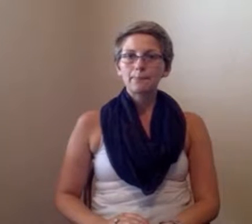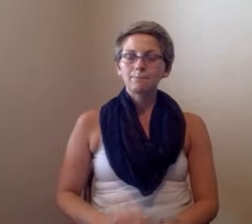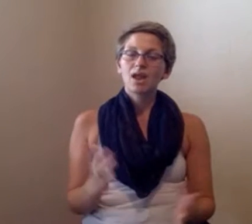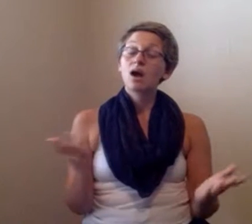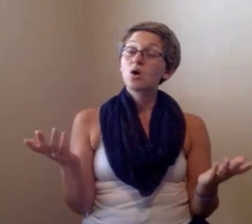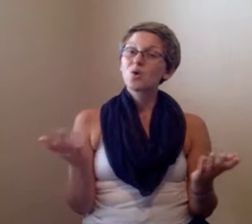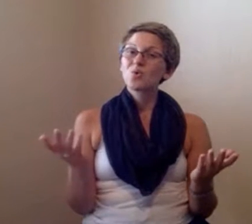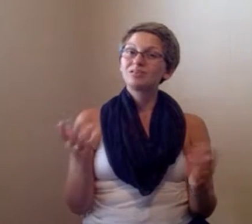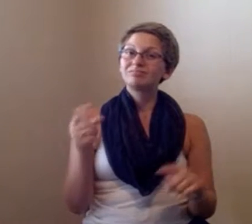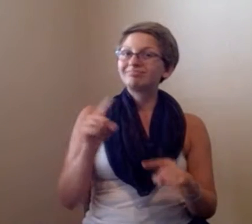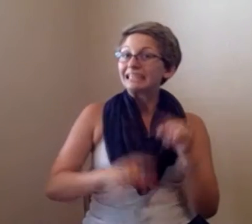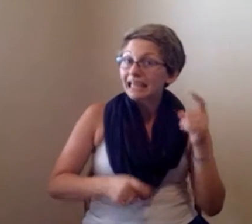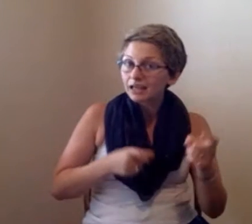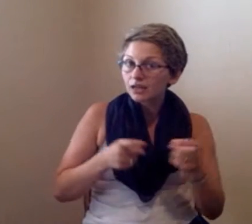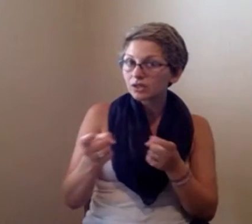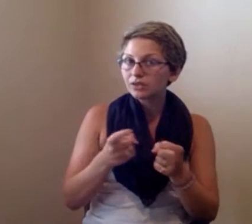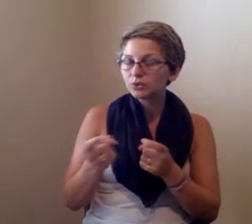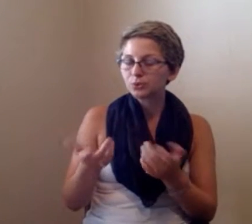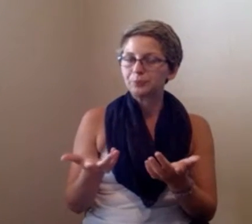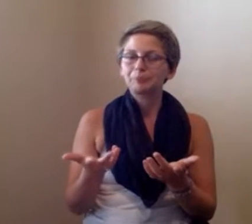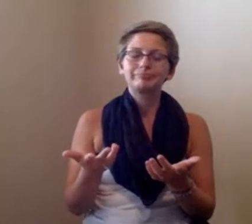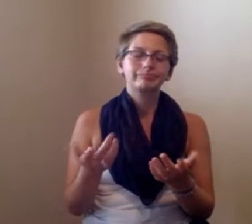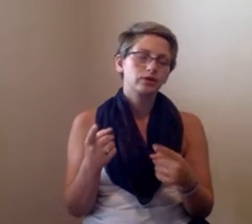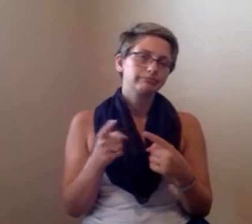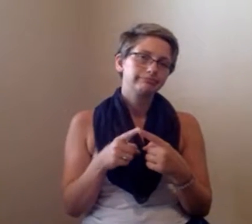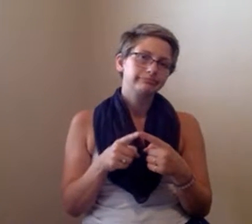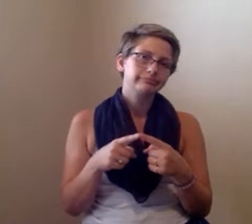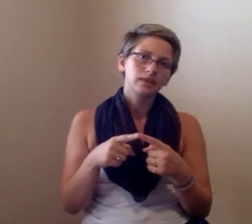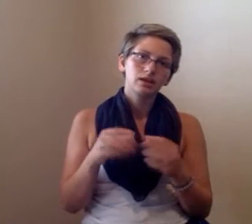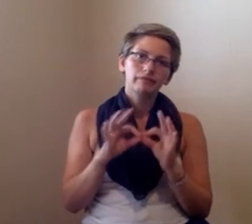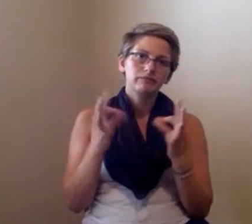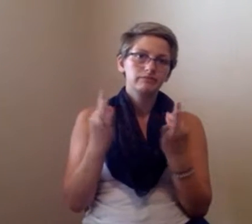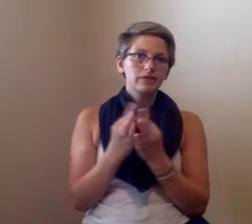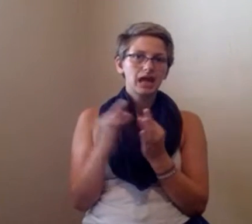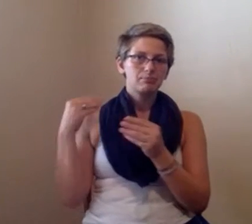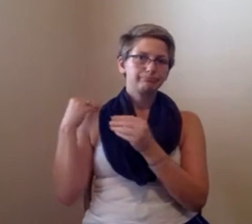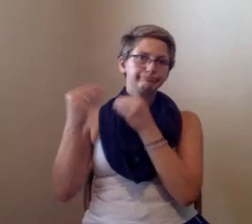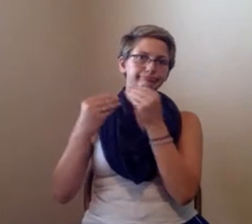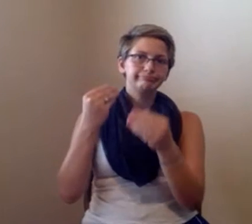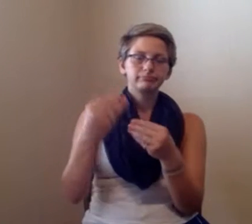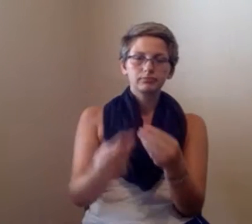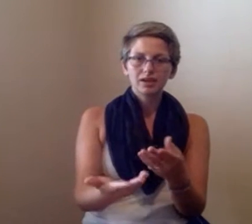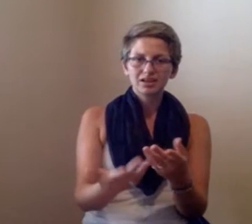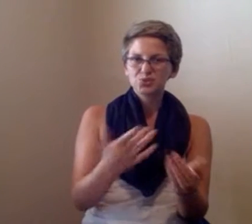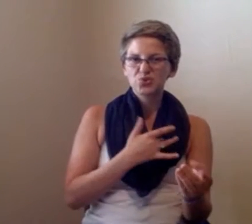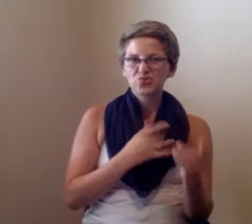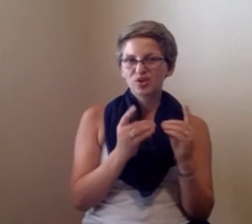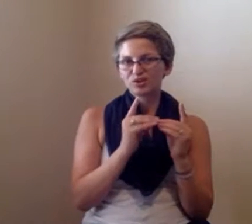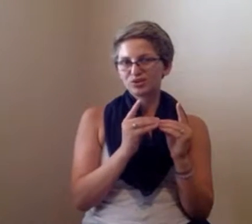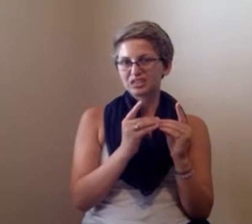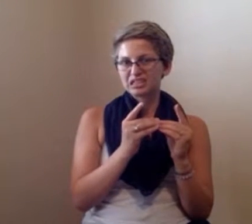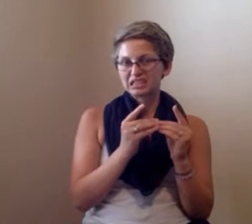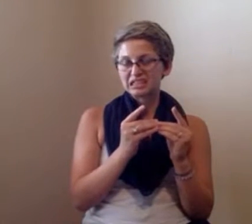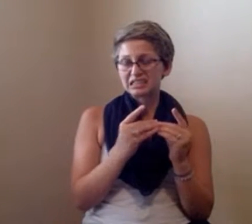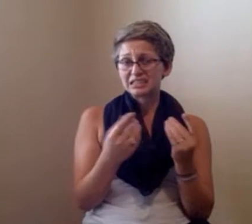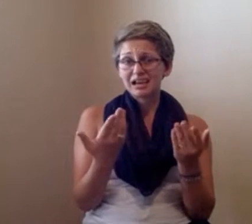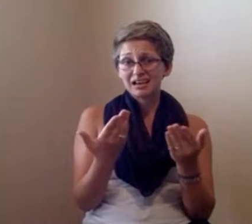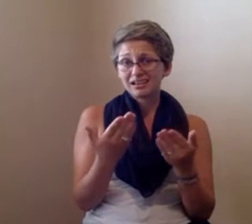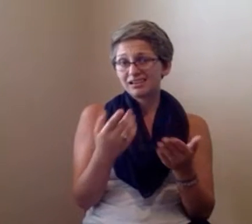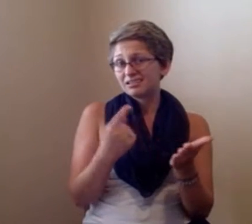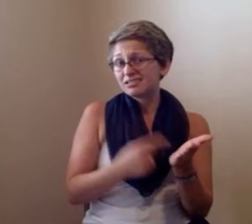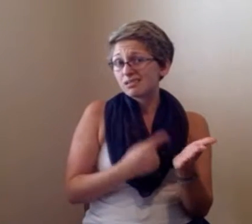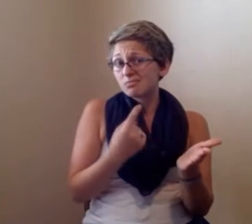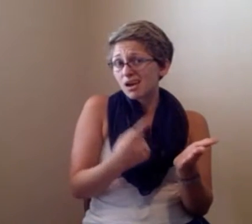control. You can't control if you have a family history of early heart disease. It's unfortunate, but some people have a significant heart disease I've seen